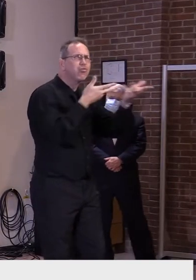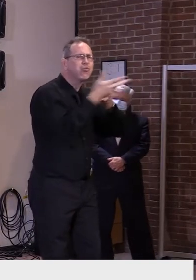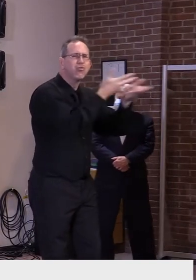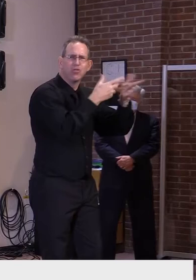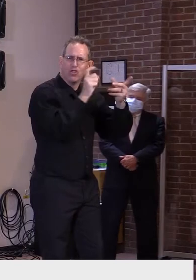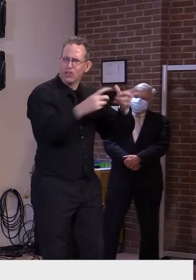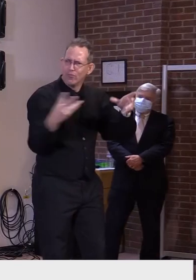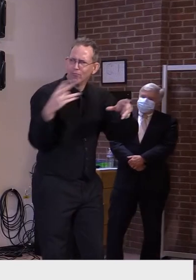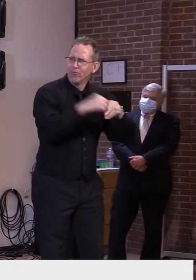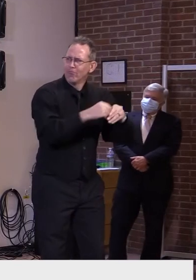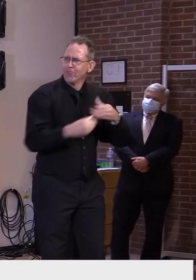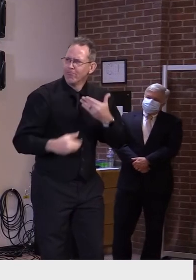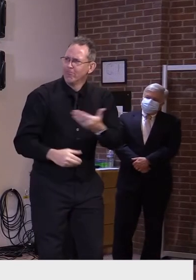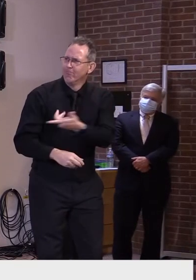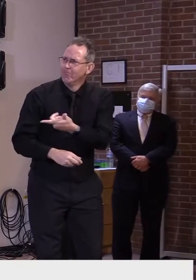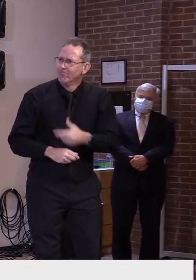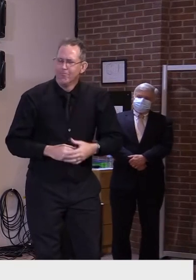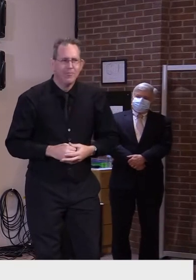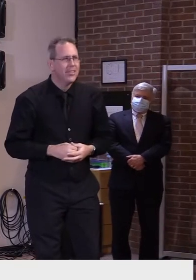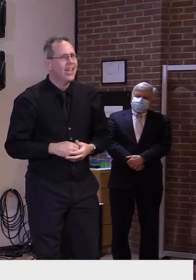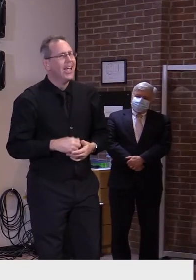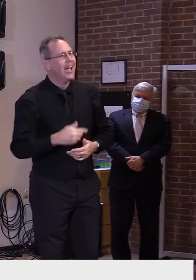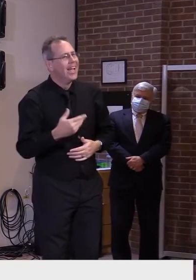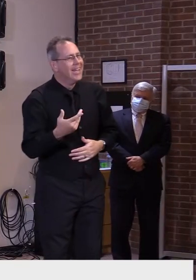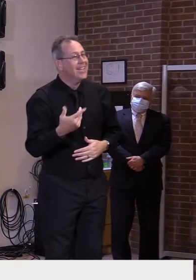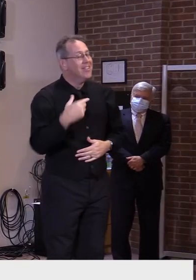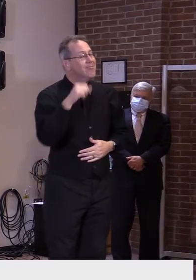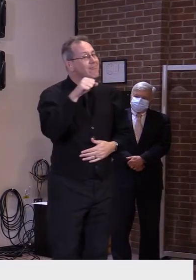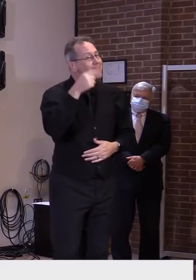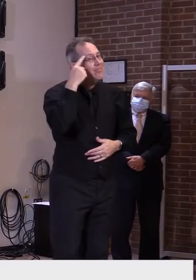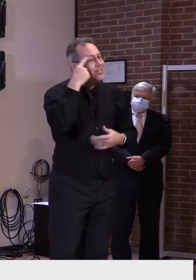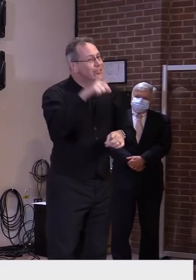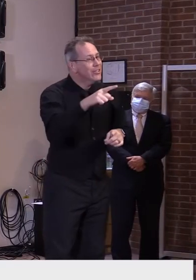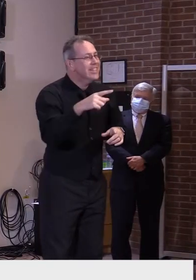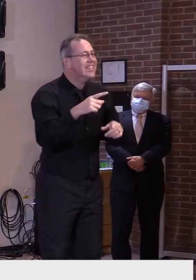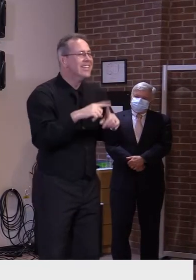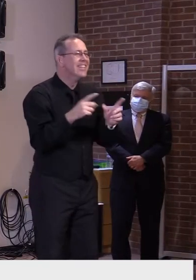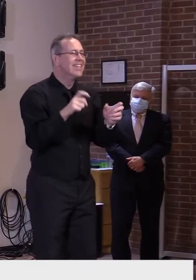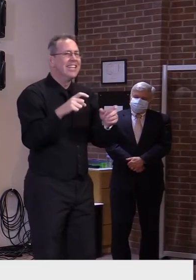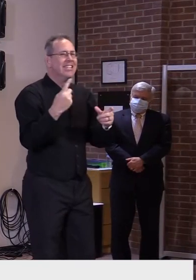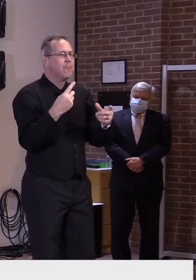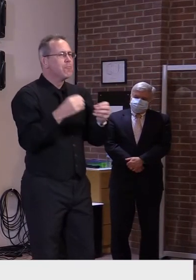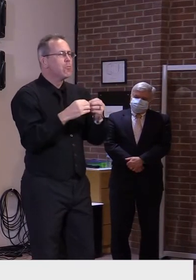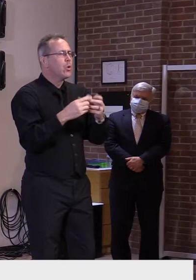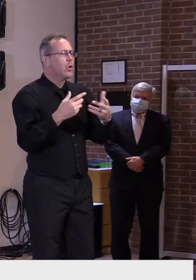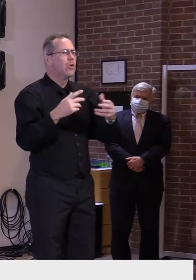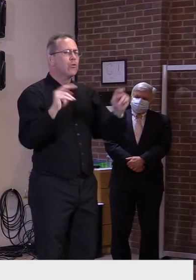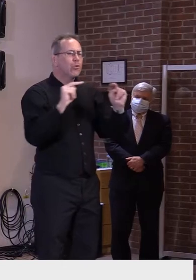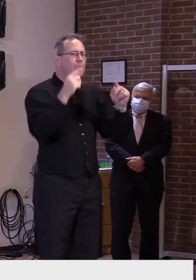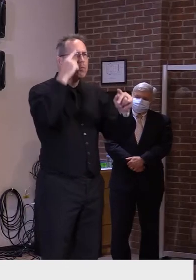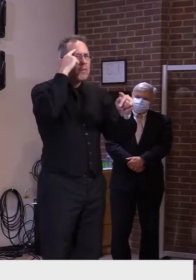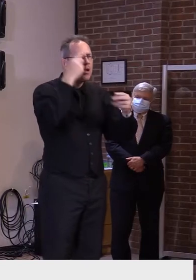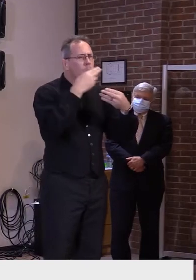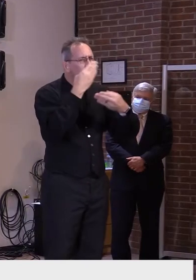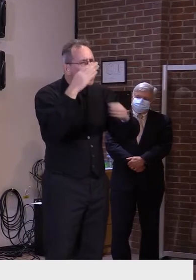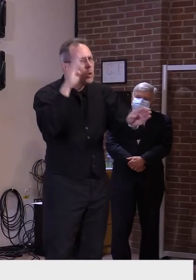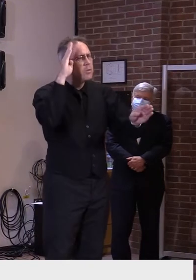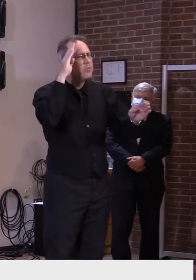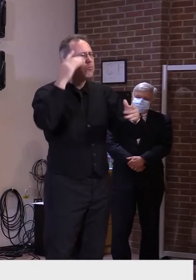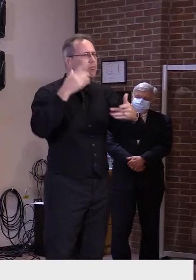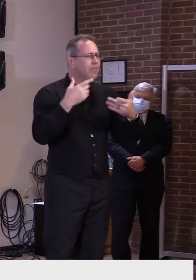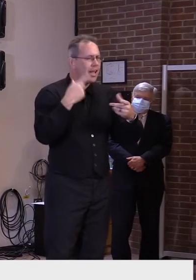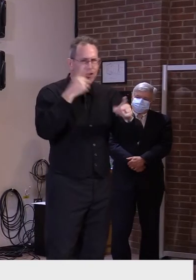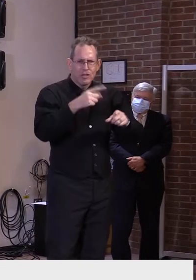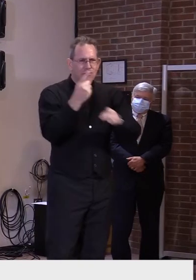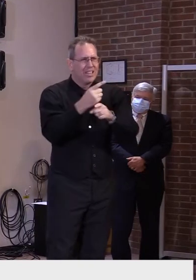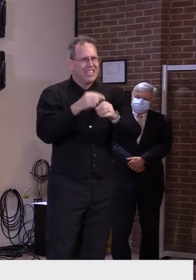It's something that it takes a different maybe style, maybe a different approach